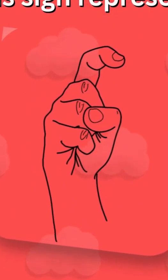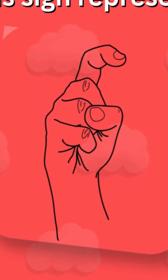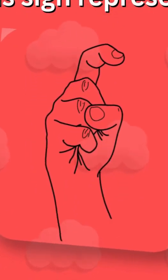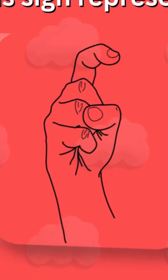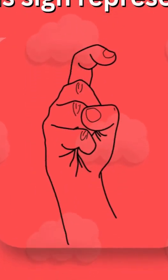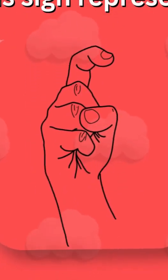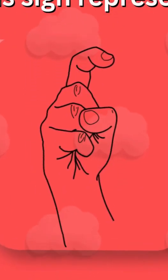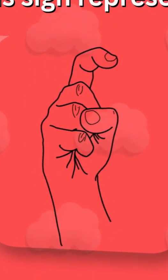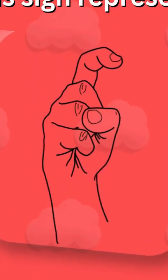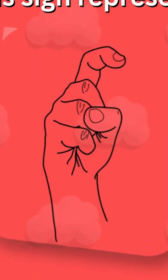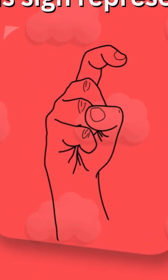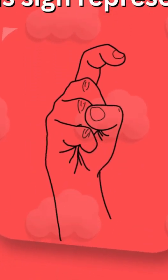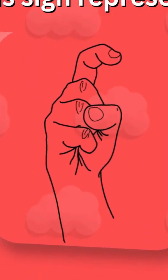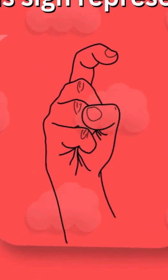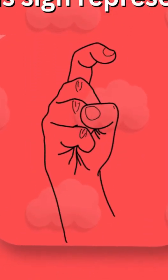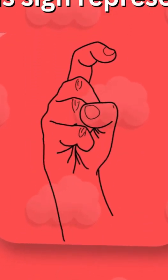Let's see if you guess this one.